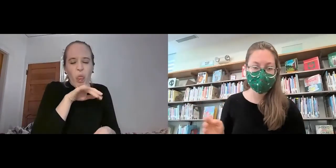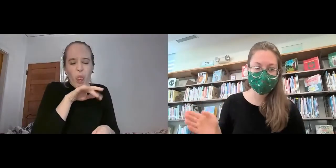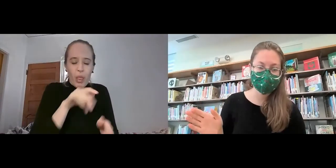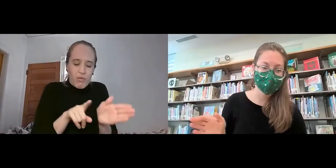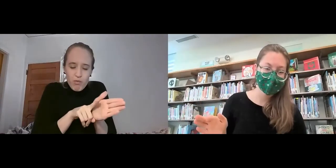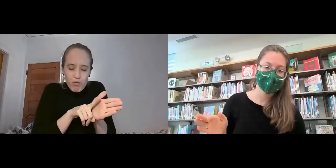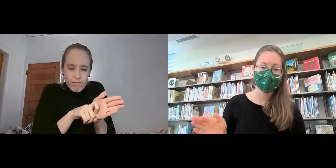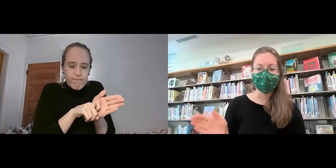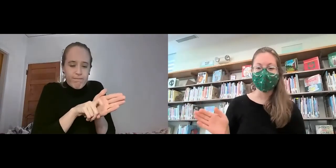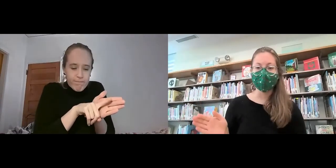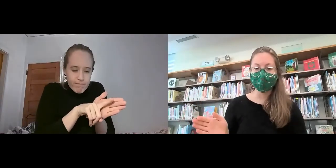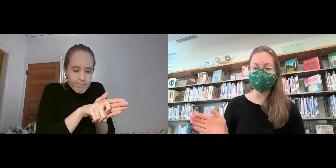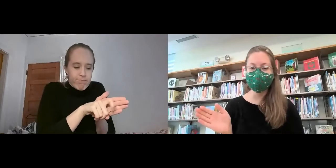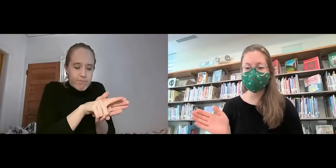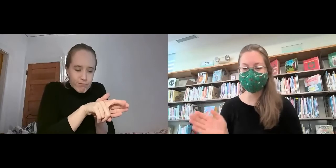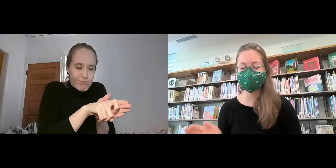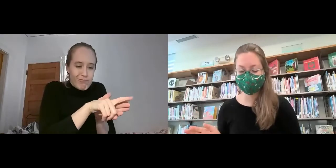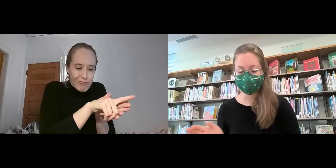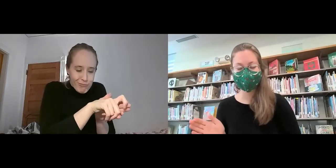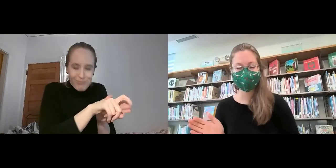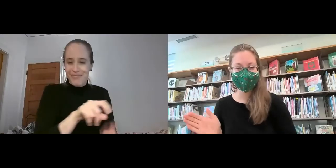dirt, hanging out.